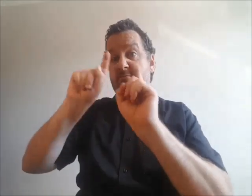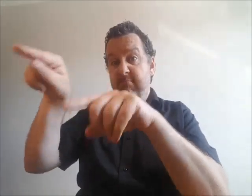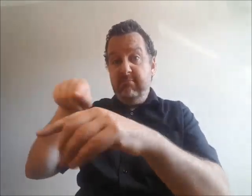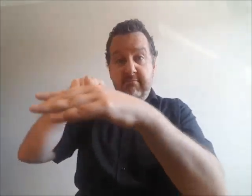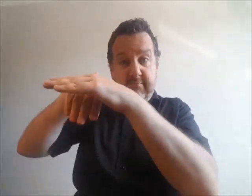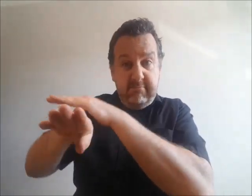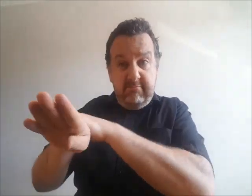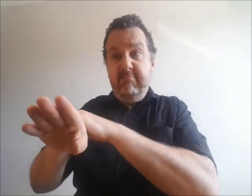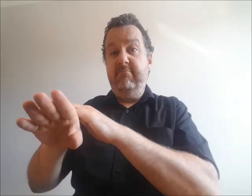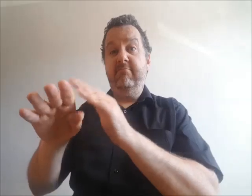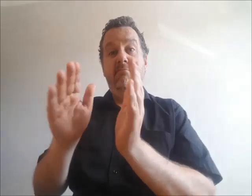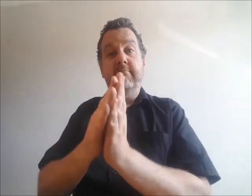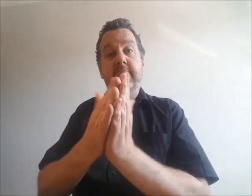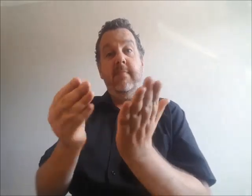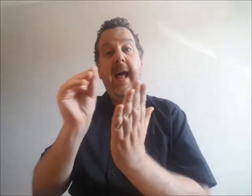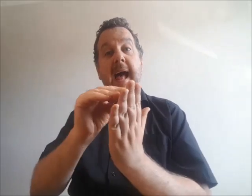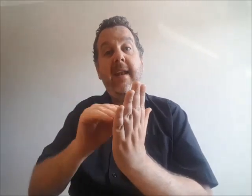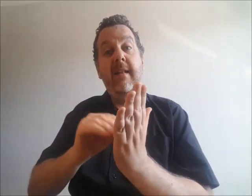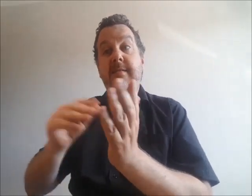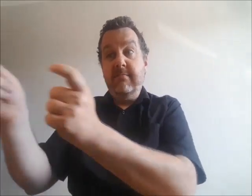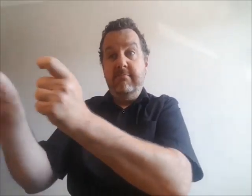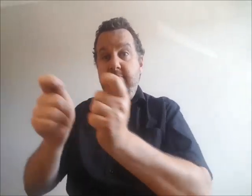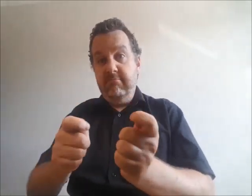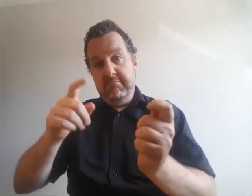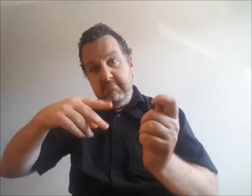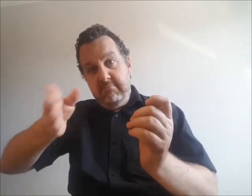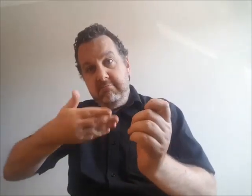go in, have a look at the annals, and see if it says anything.